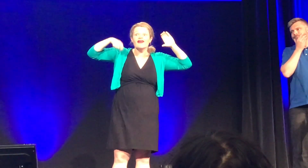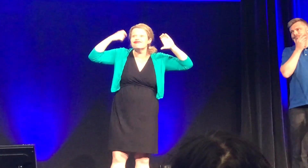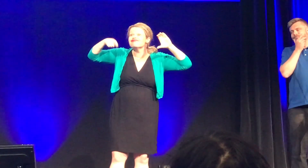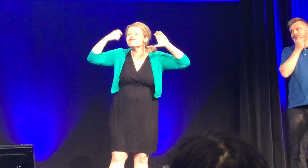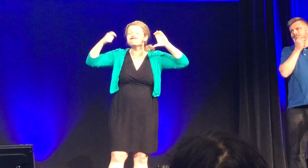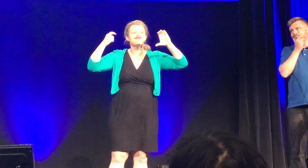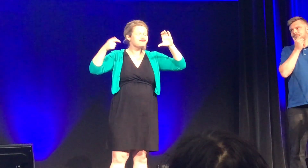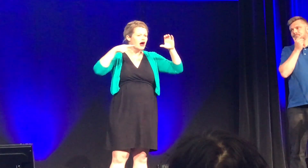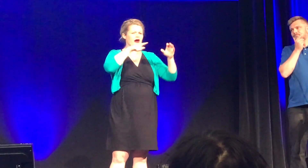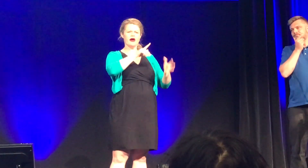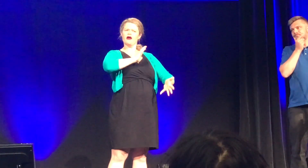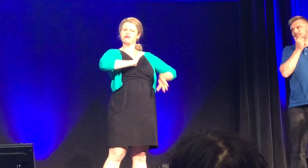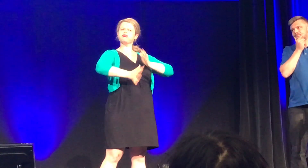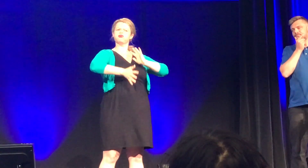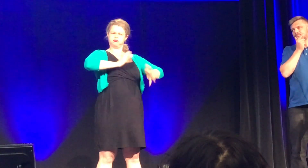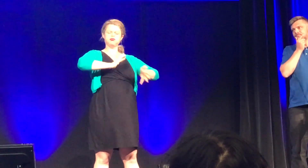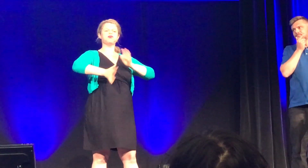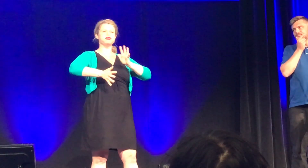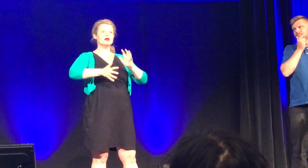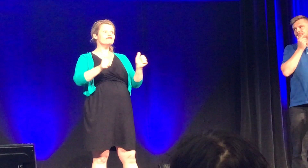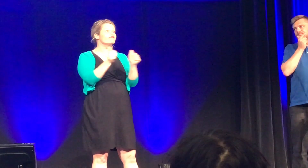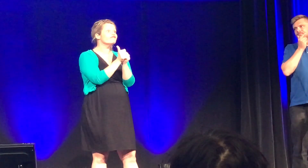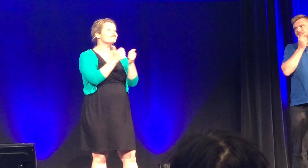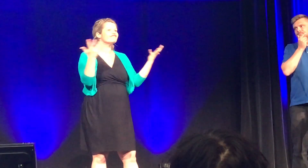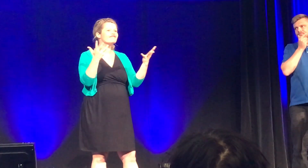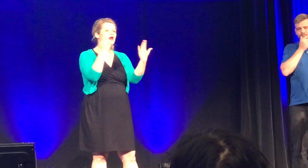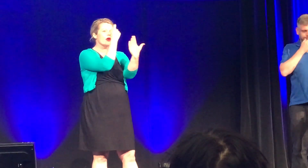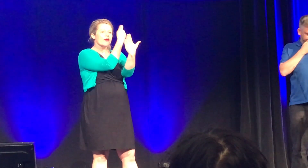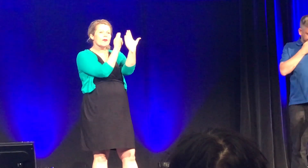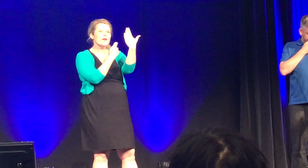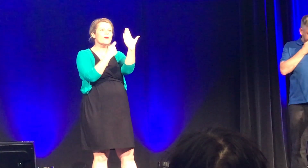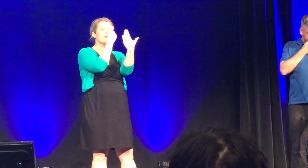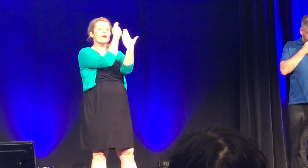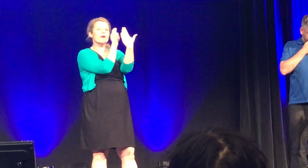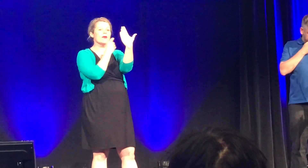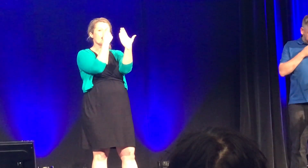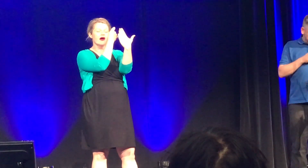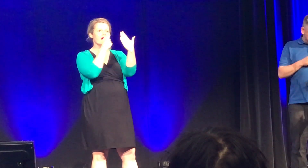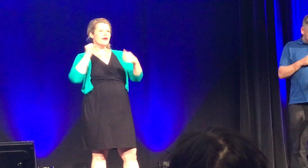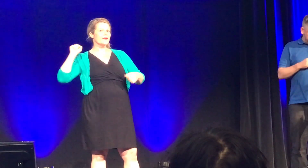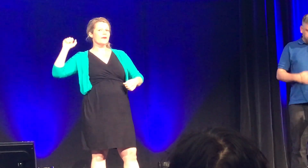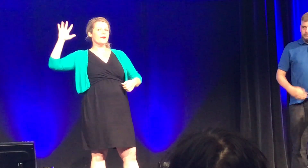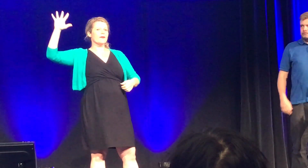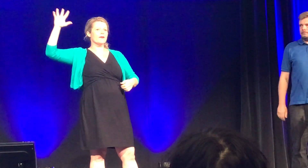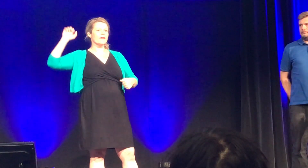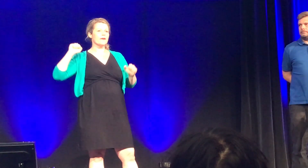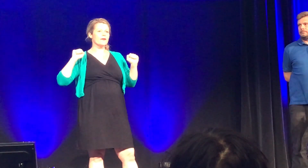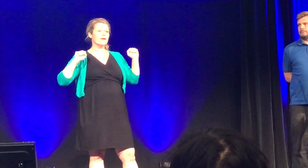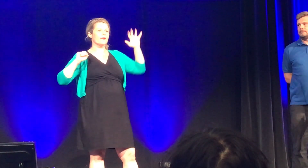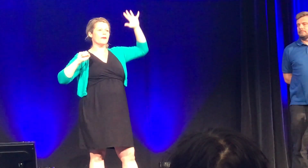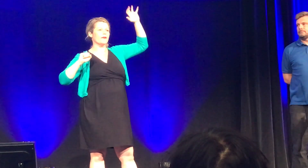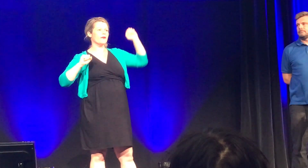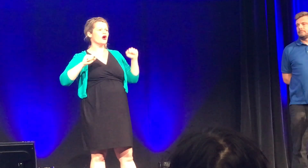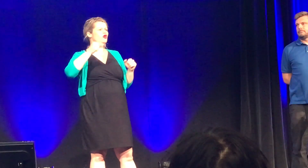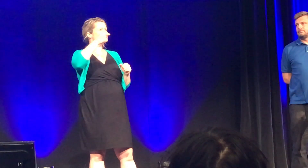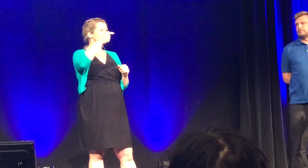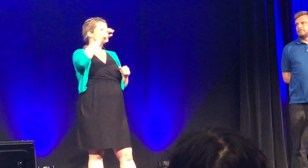develop resources, video-based resources in sign languages that are also featuring